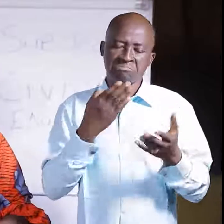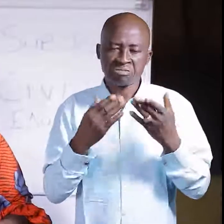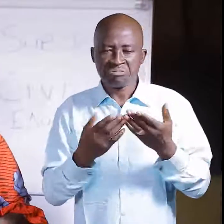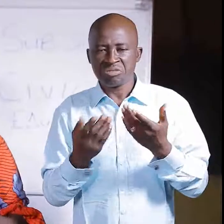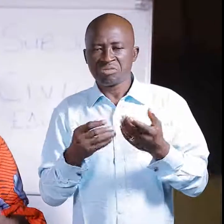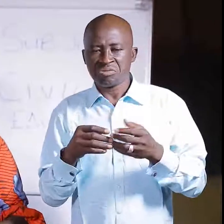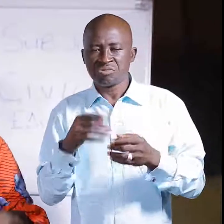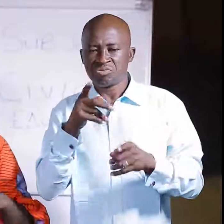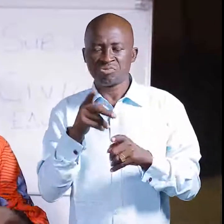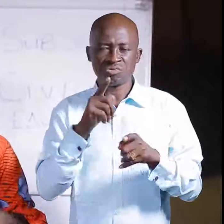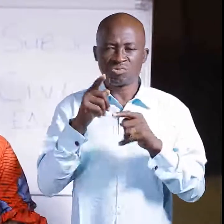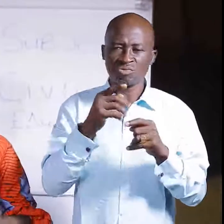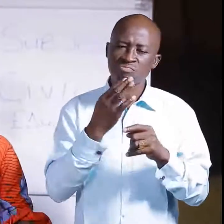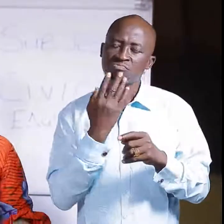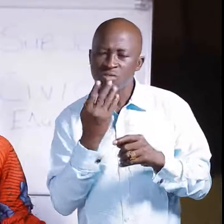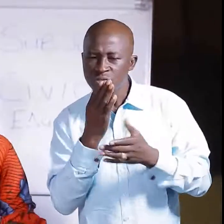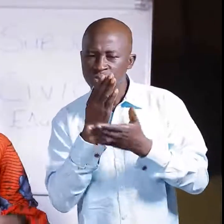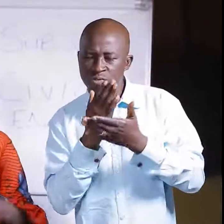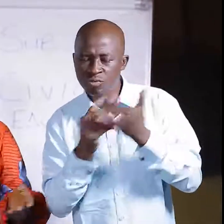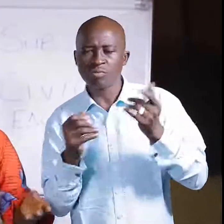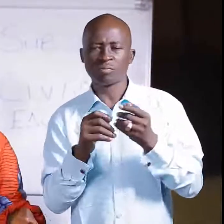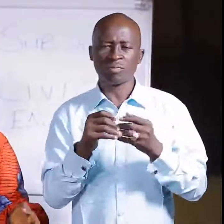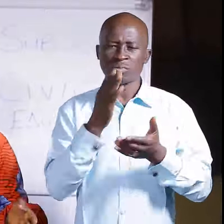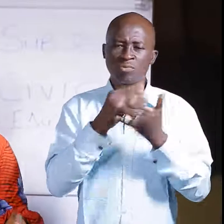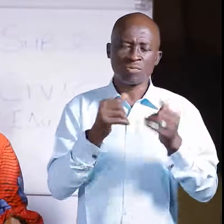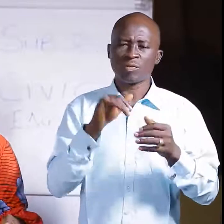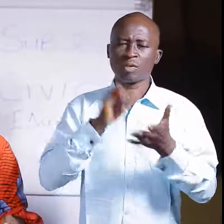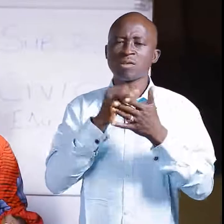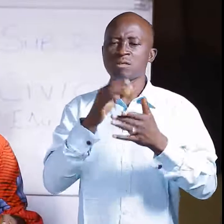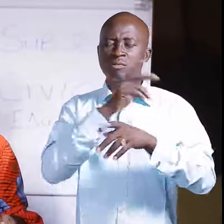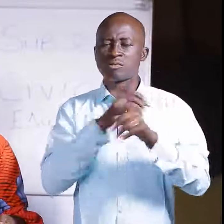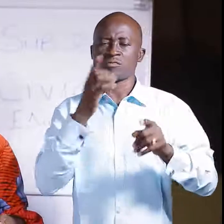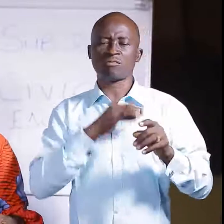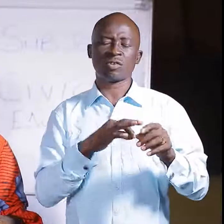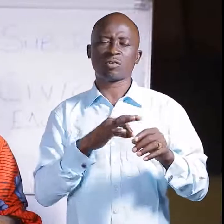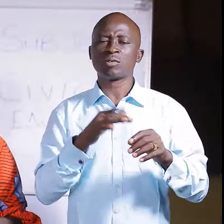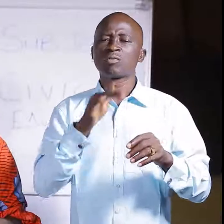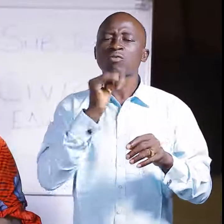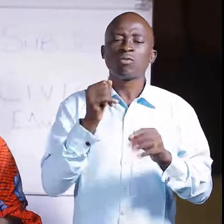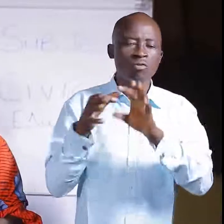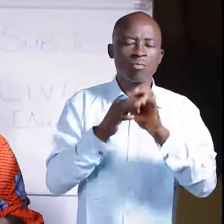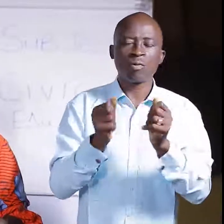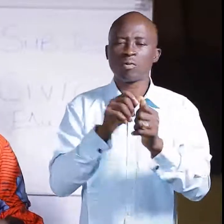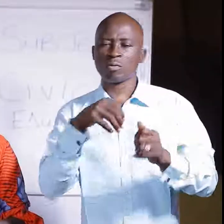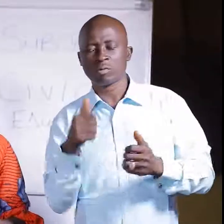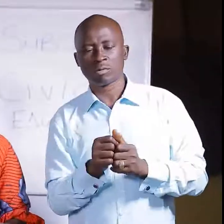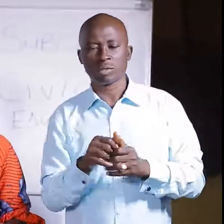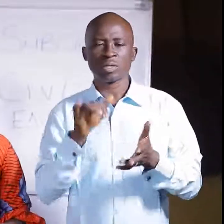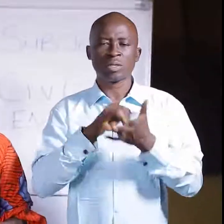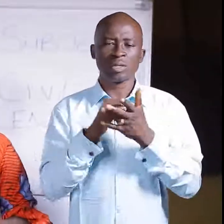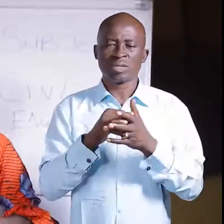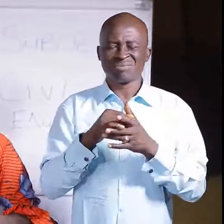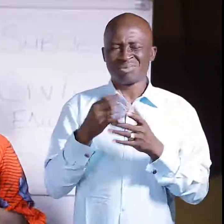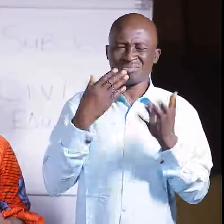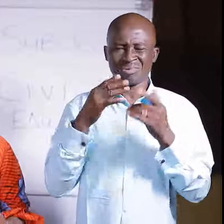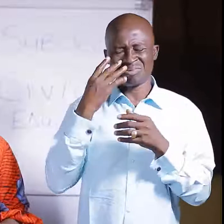people, you find out that those ones that are at disadvantage will not want to cooperate with others because that inferiority complex will be in them.